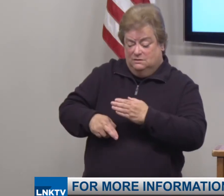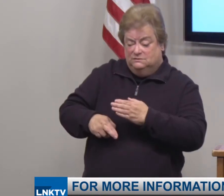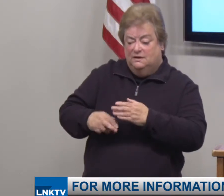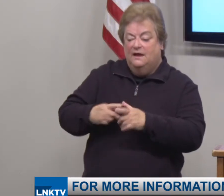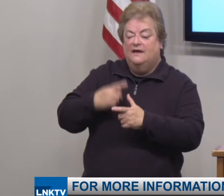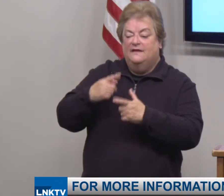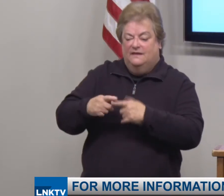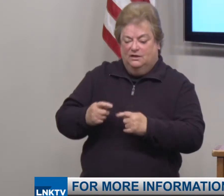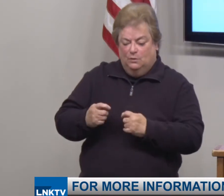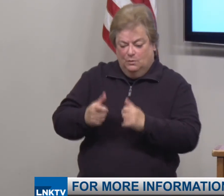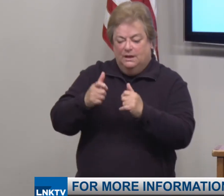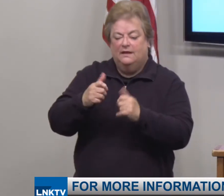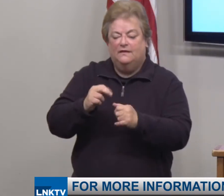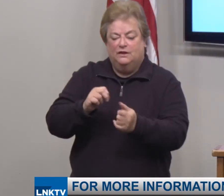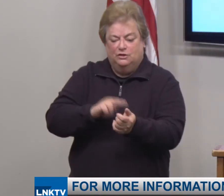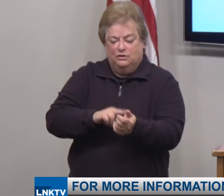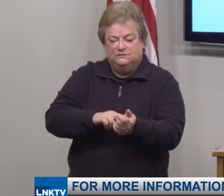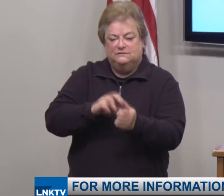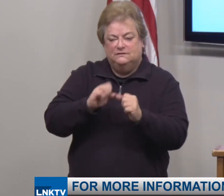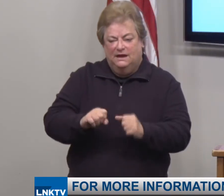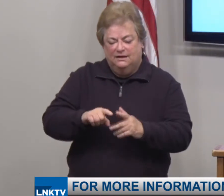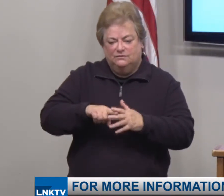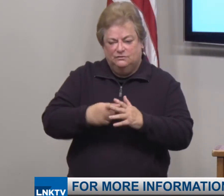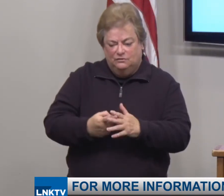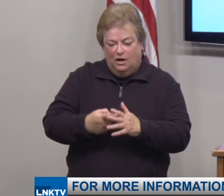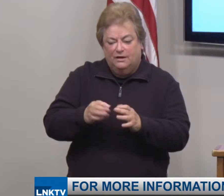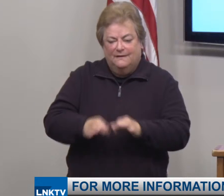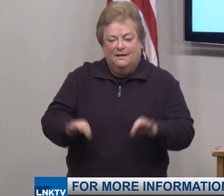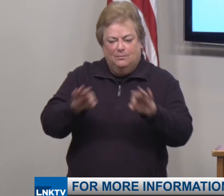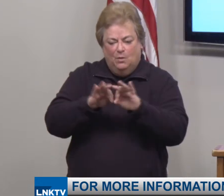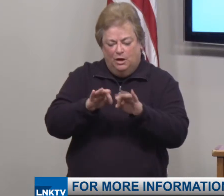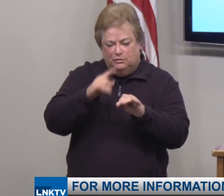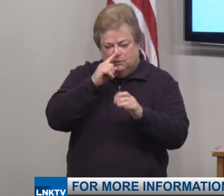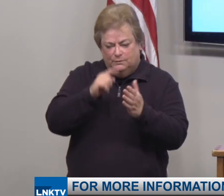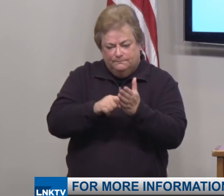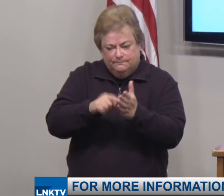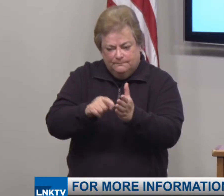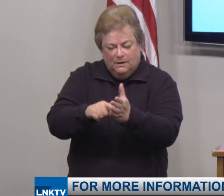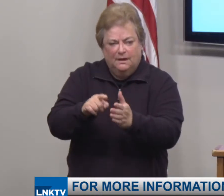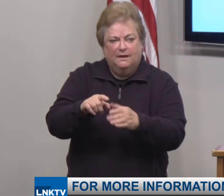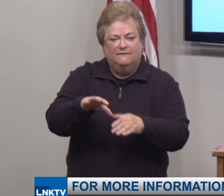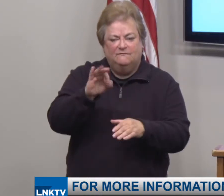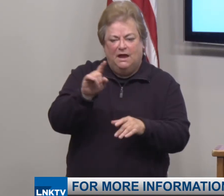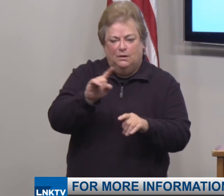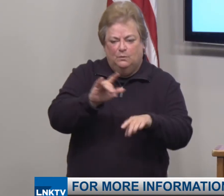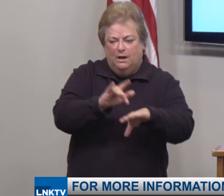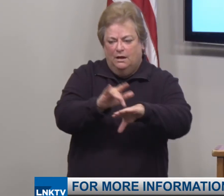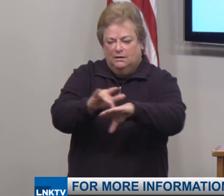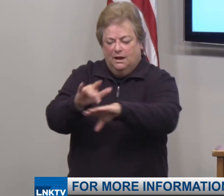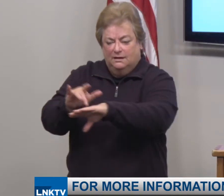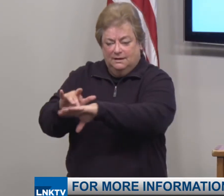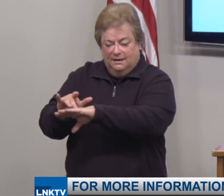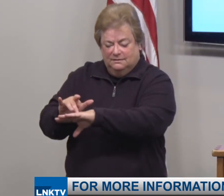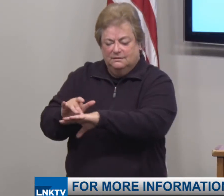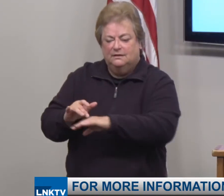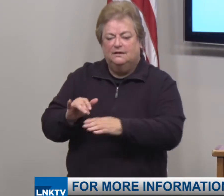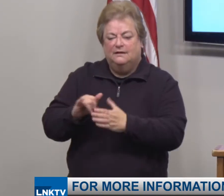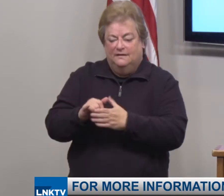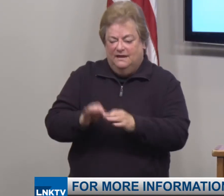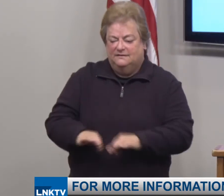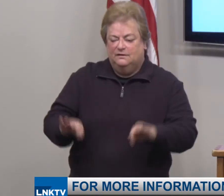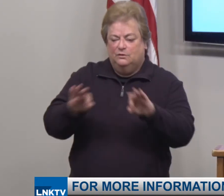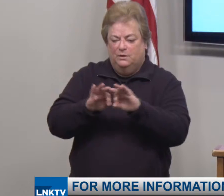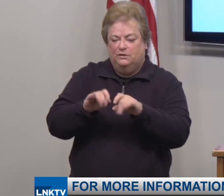labs, the sooner public health nurses can begin the important step of contact tracing. This is a critical piece in preventing